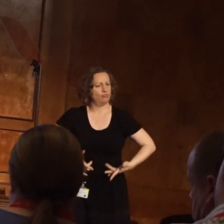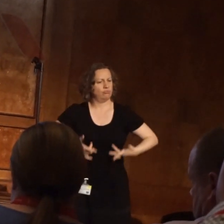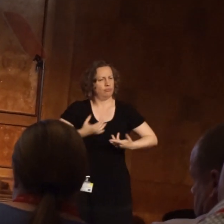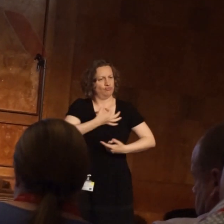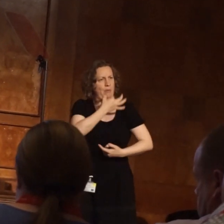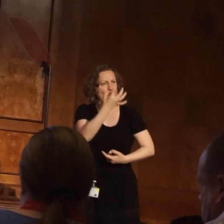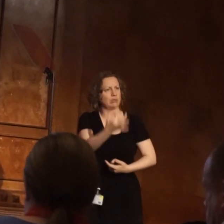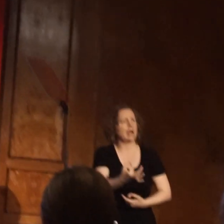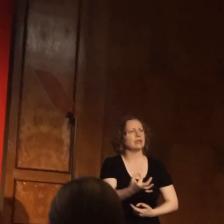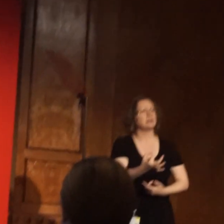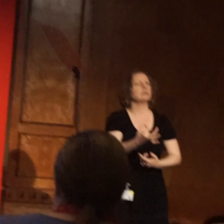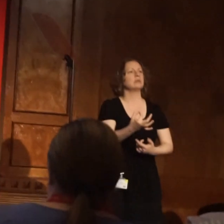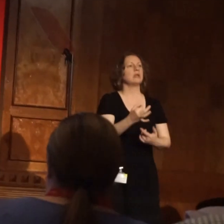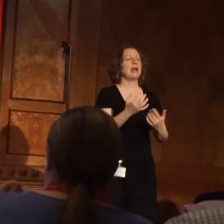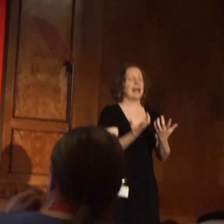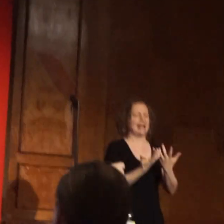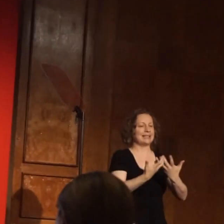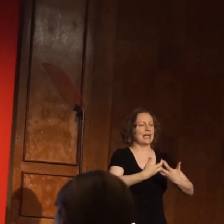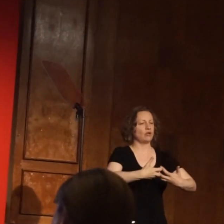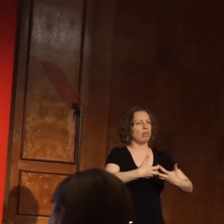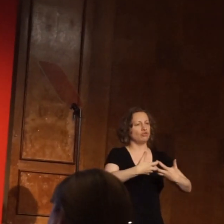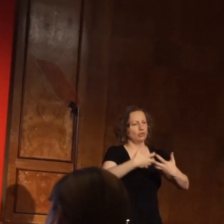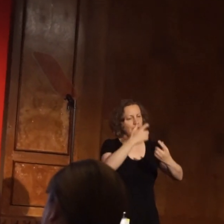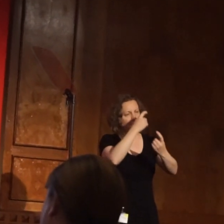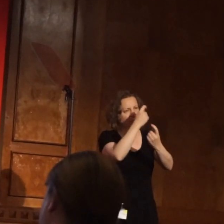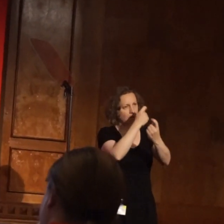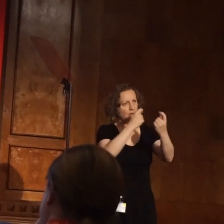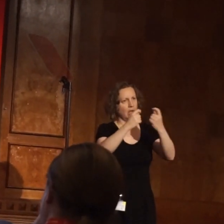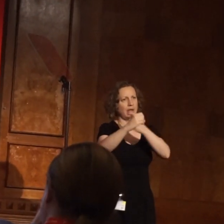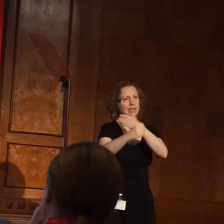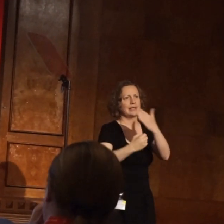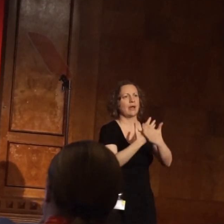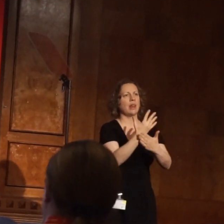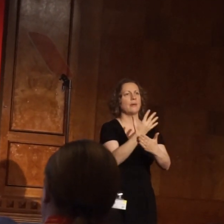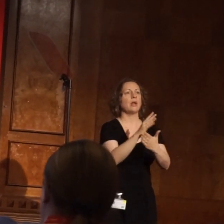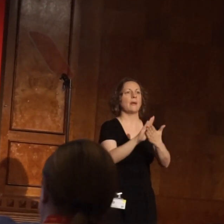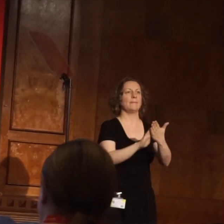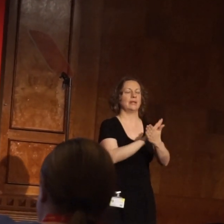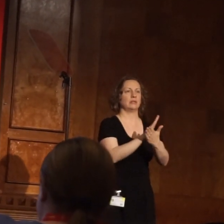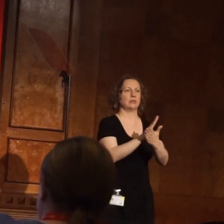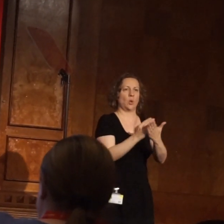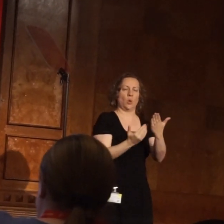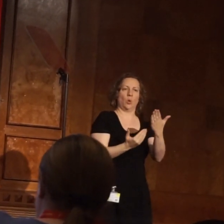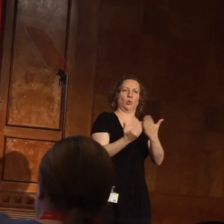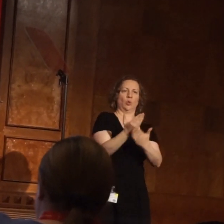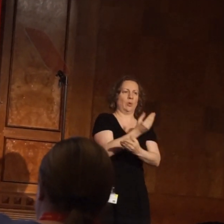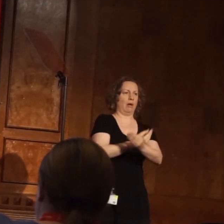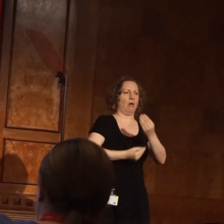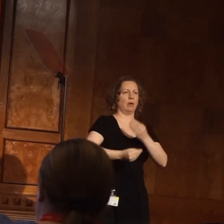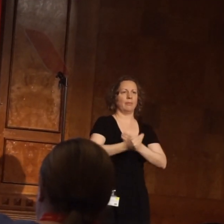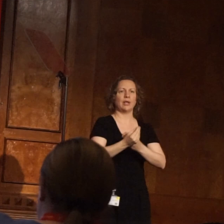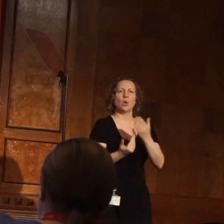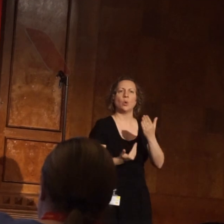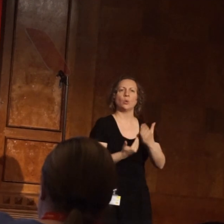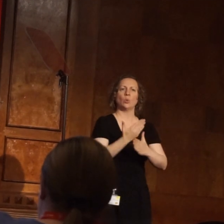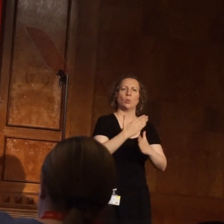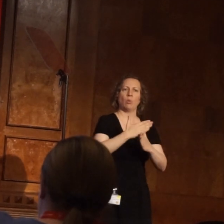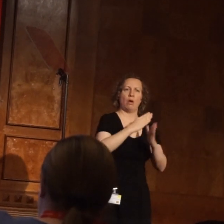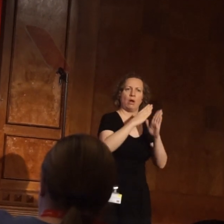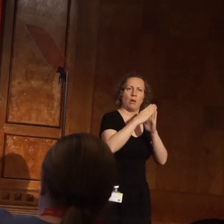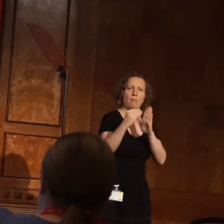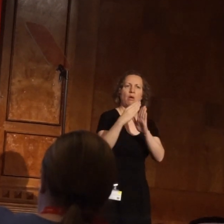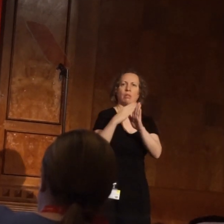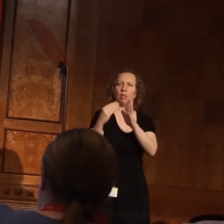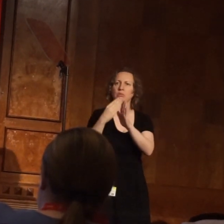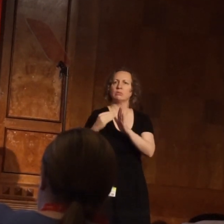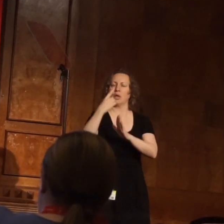have unprecedented opportunities to build a whole new economy and whole new models of work or conducting business that are both